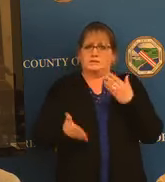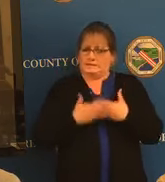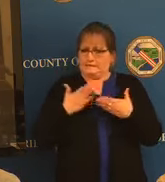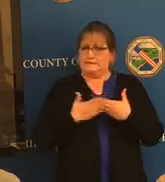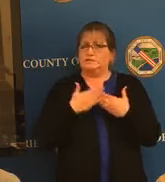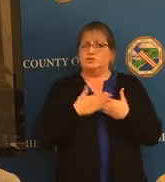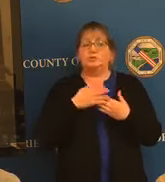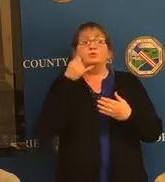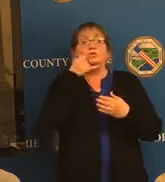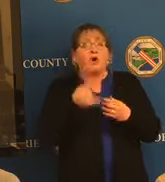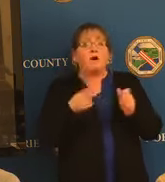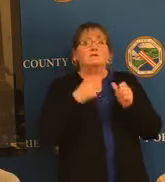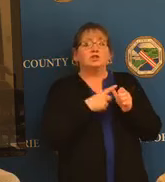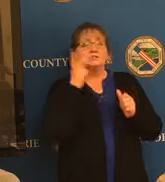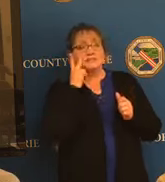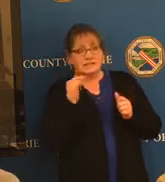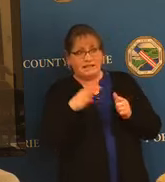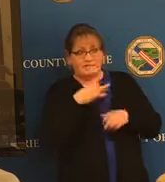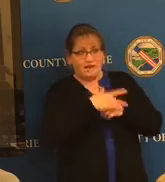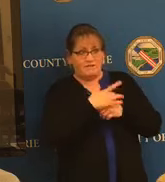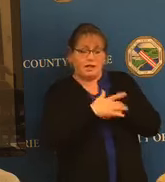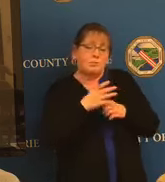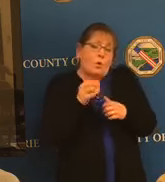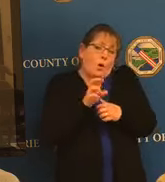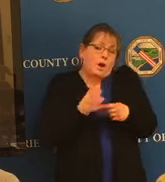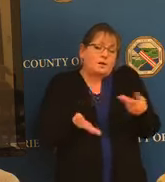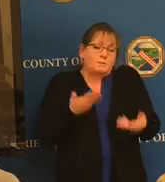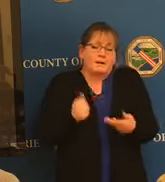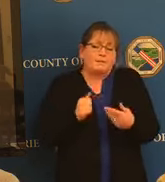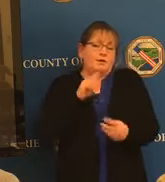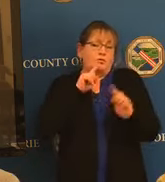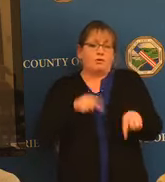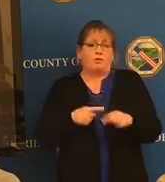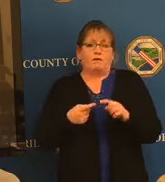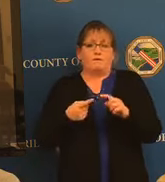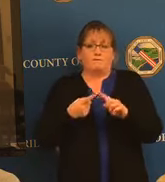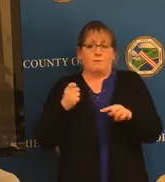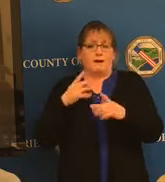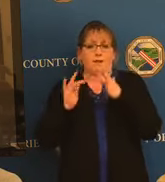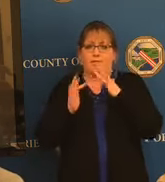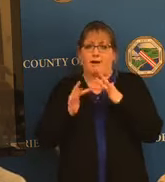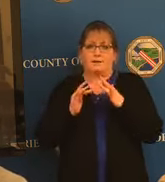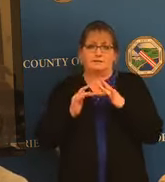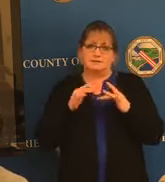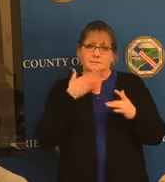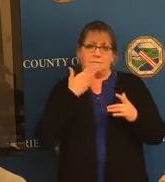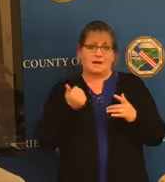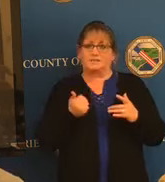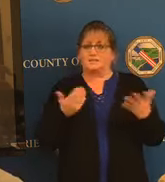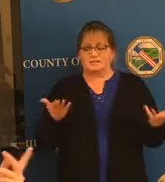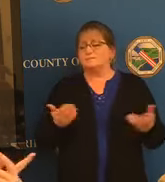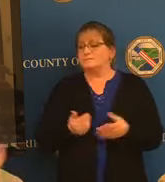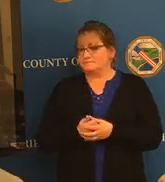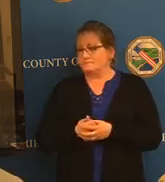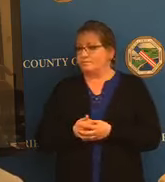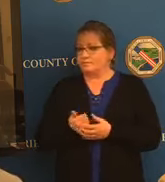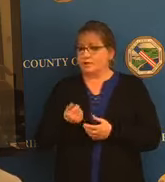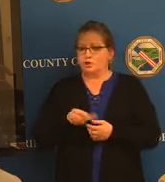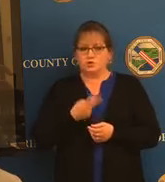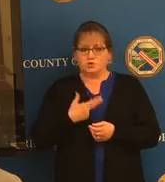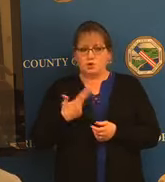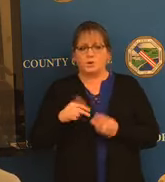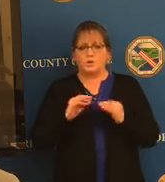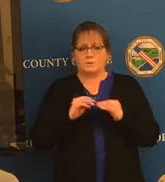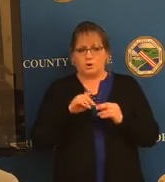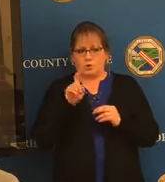see if they're available or trying to order a thermometer online would be your best bet. We'll take a couple more questions, and I know the doctor